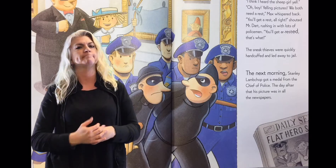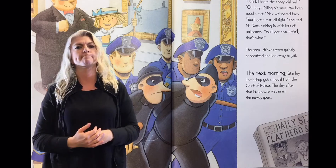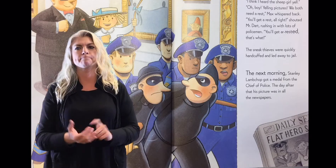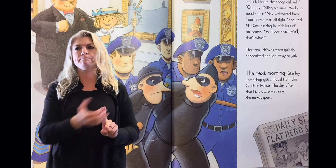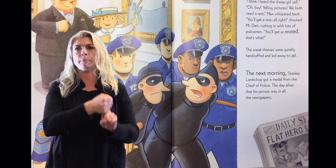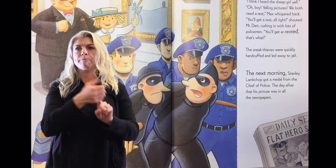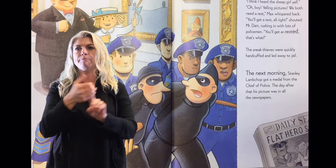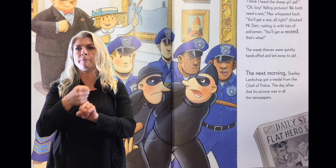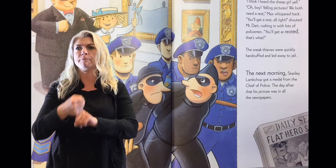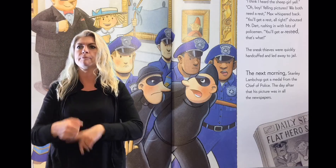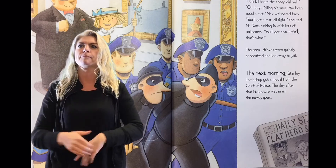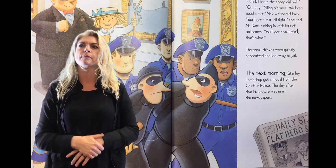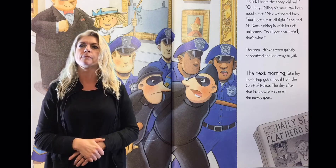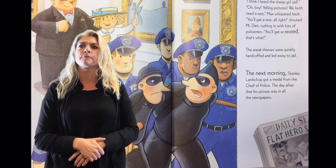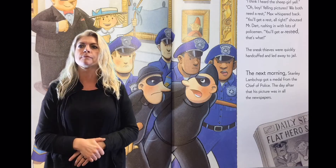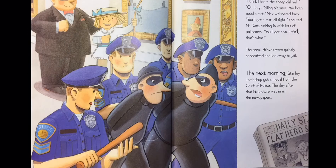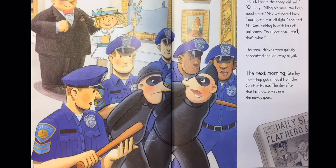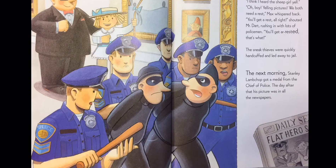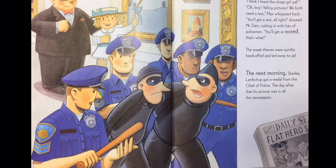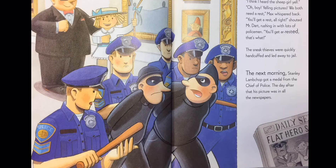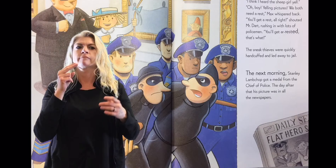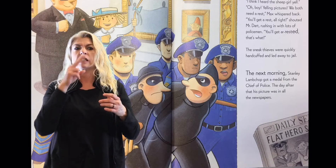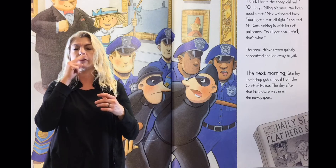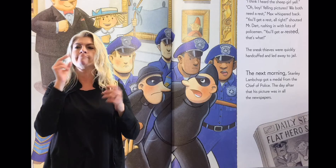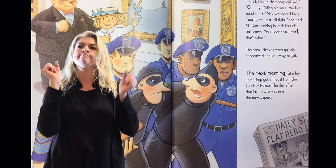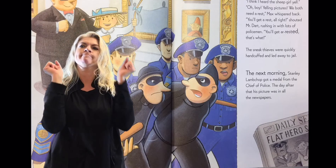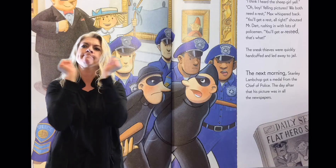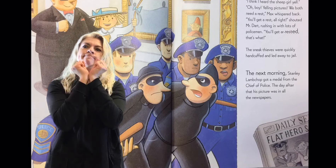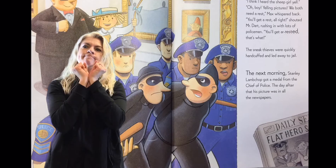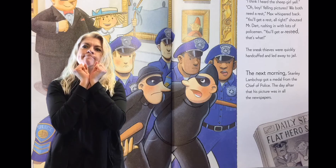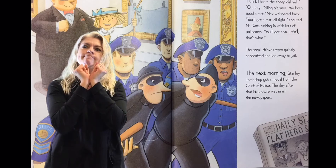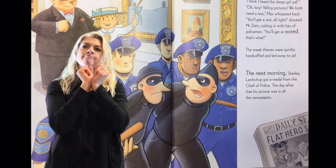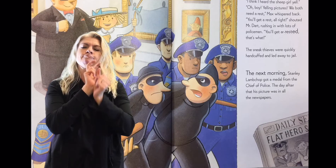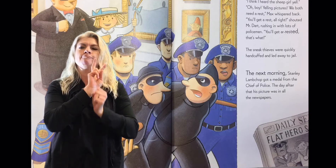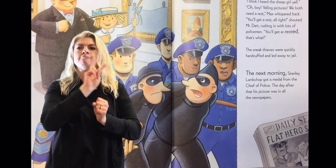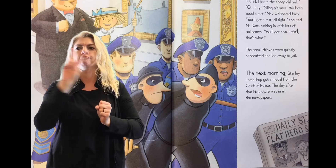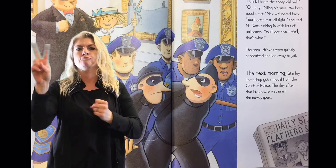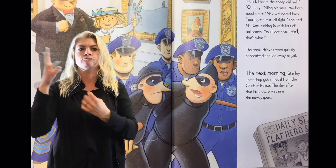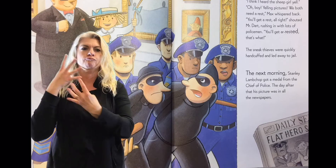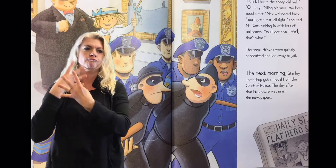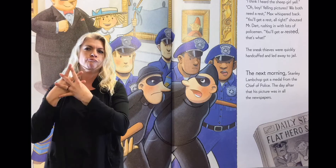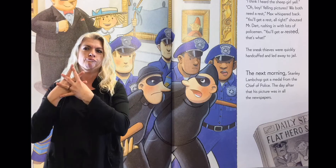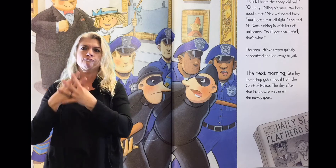The sneak thieves were quickly handcuffed and led away to jail.